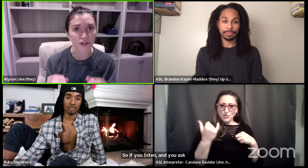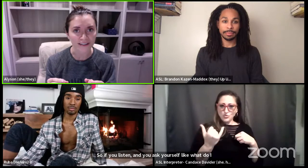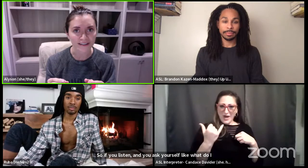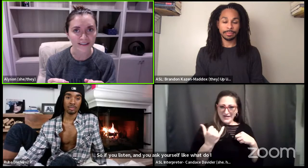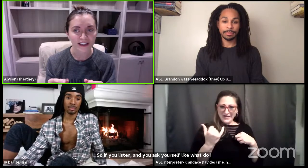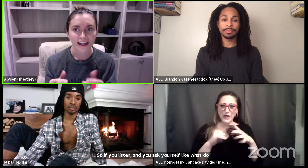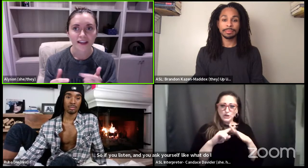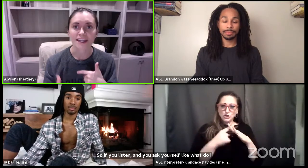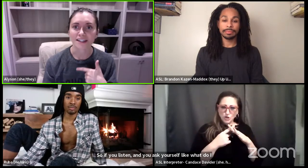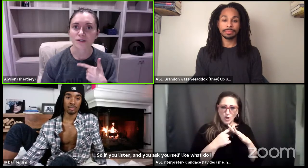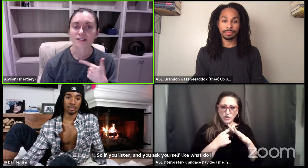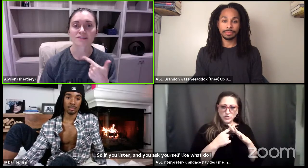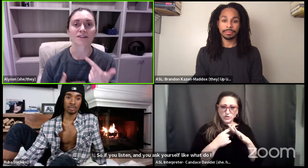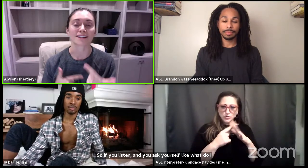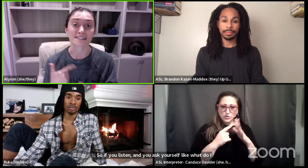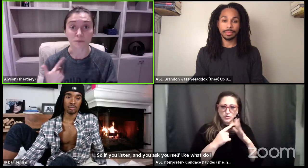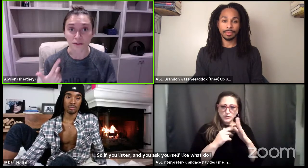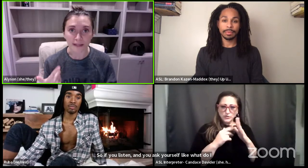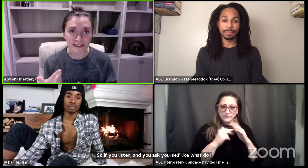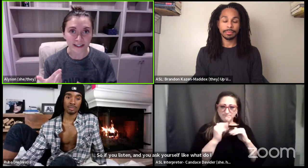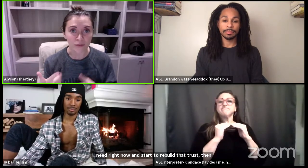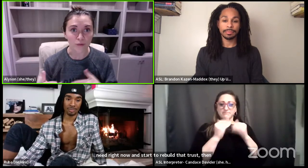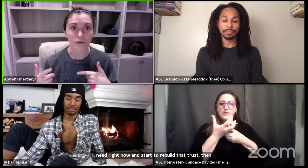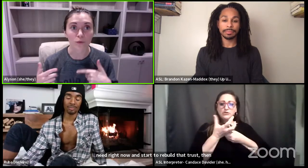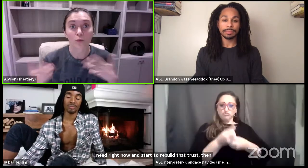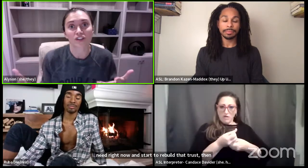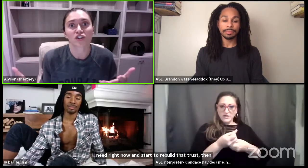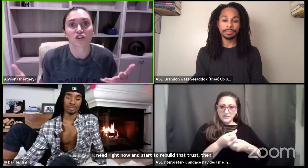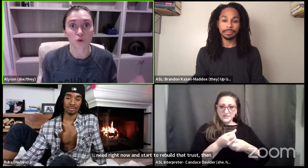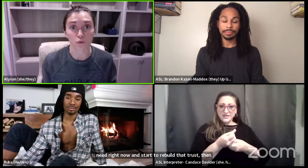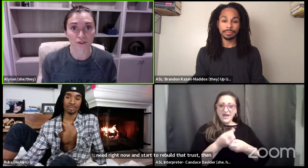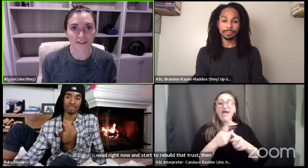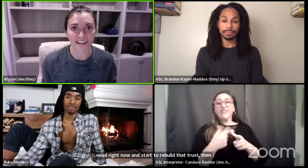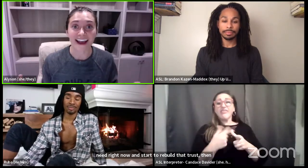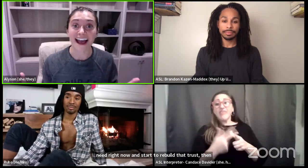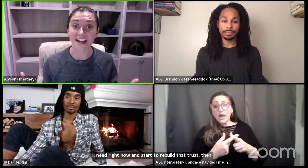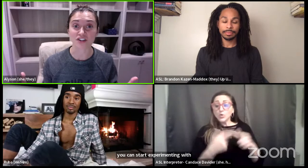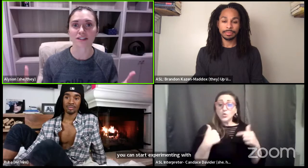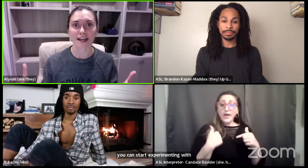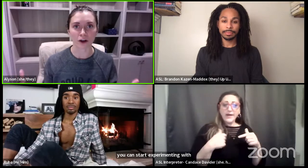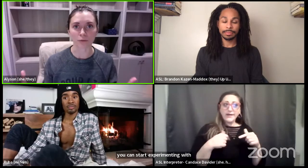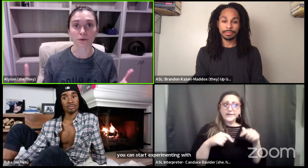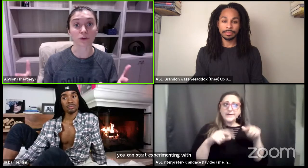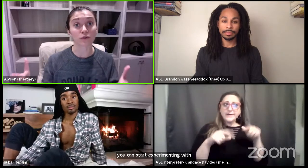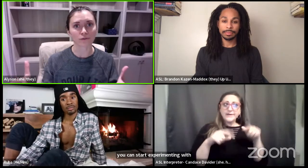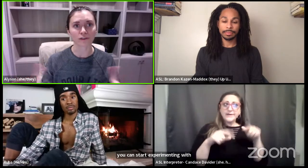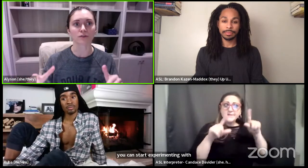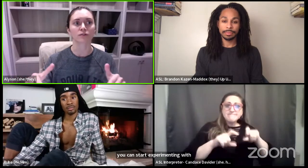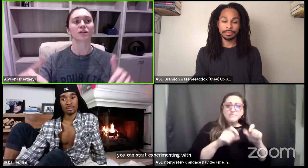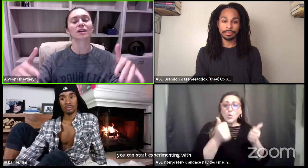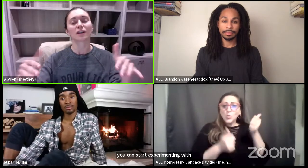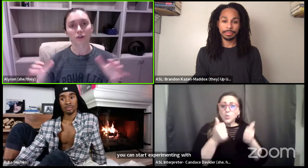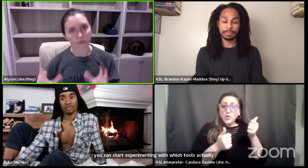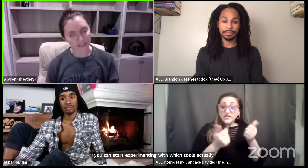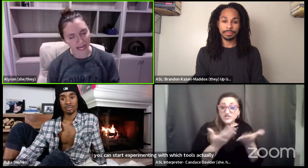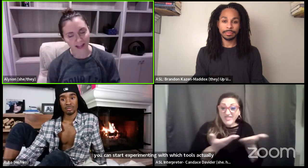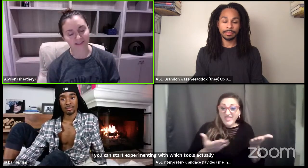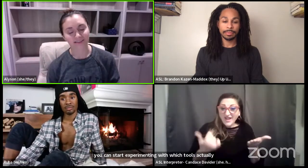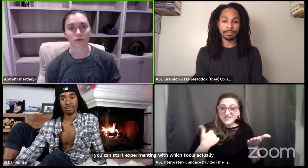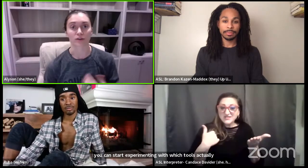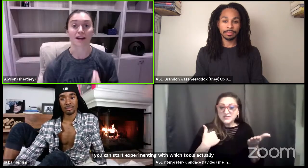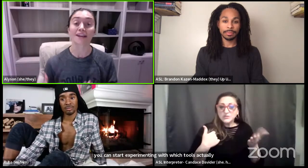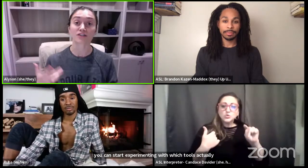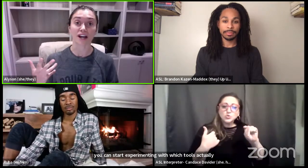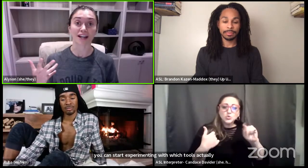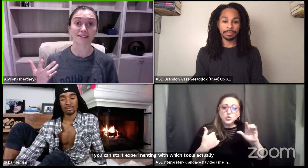that trust, then you can start experimenting with which tools actually help you feel